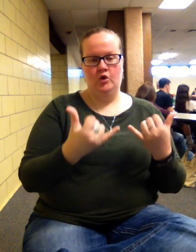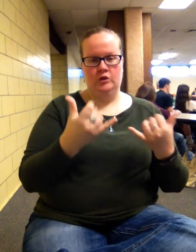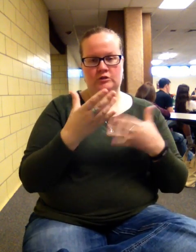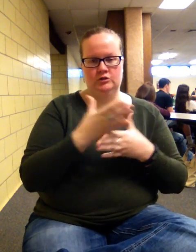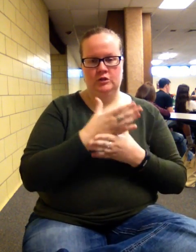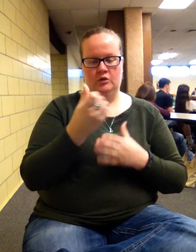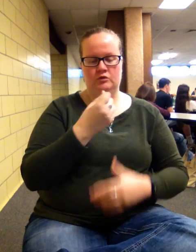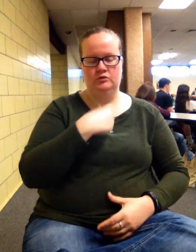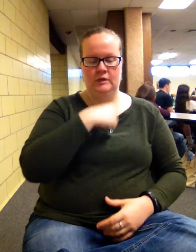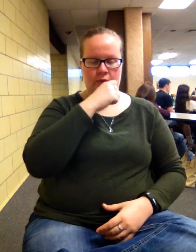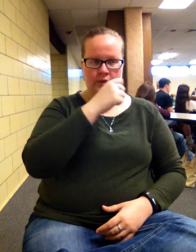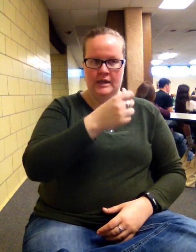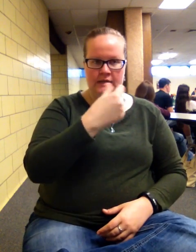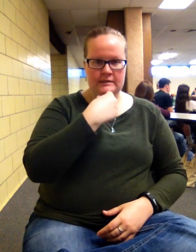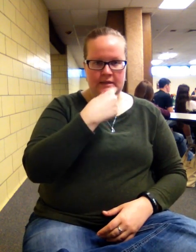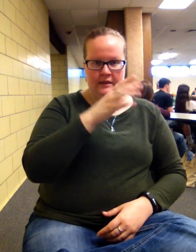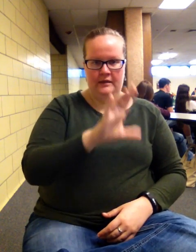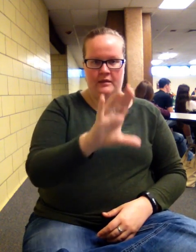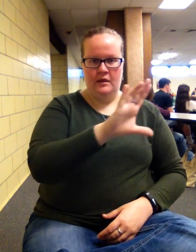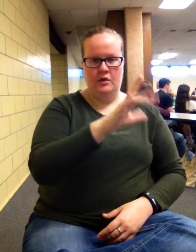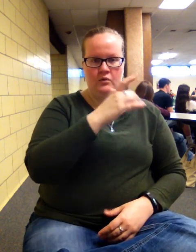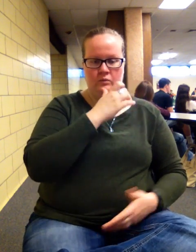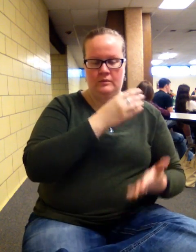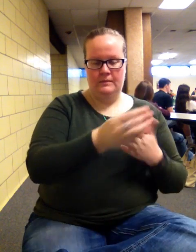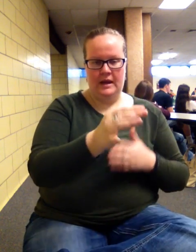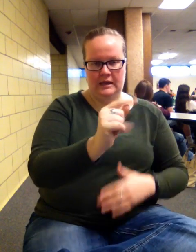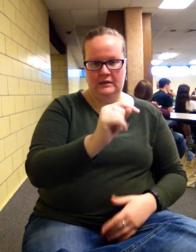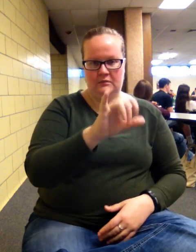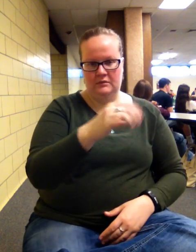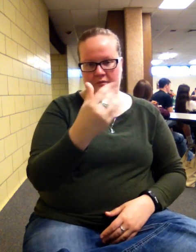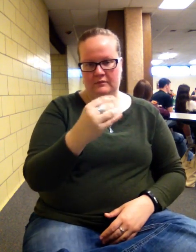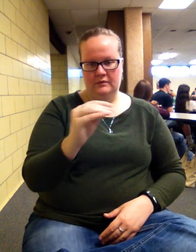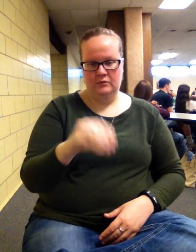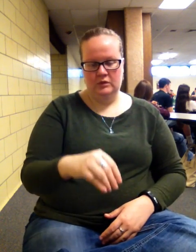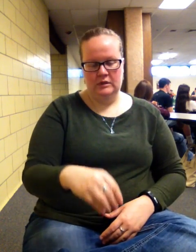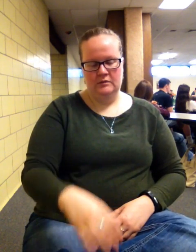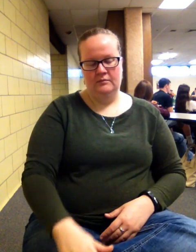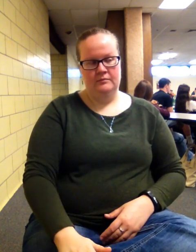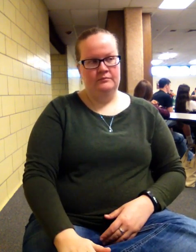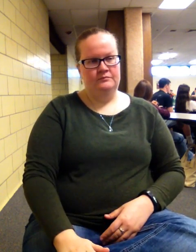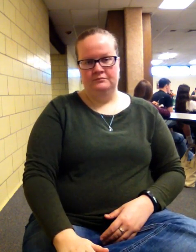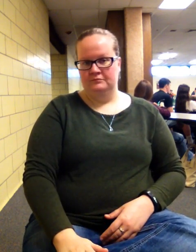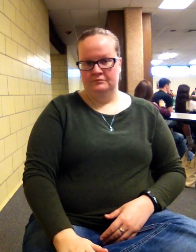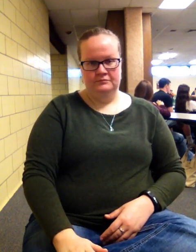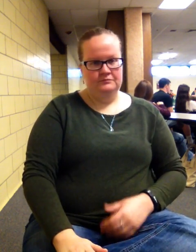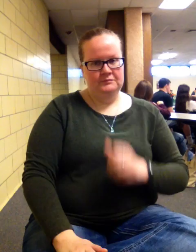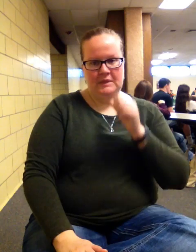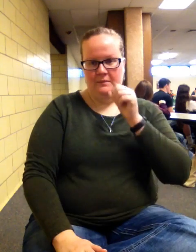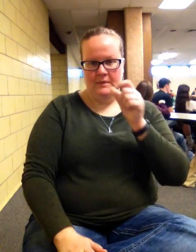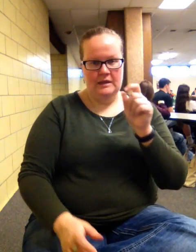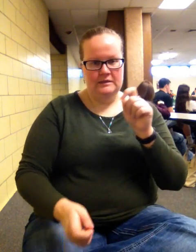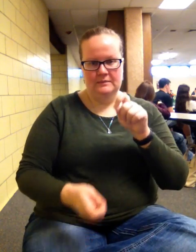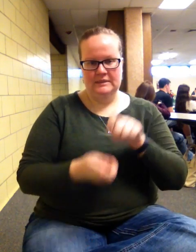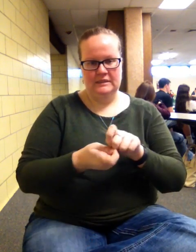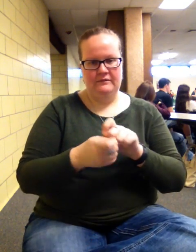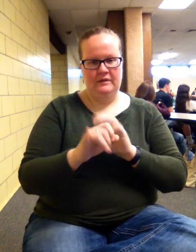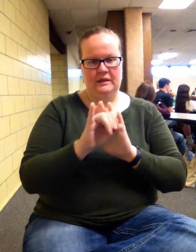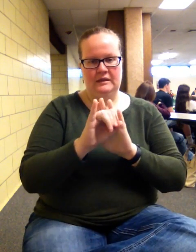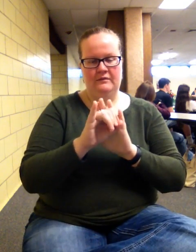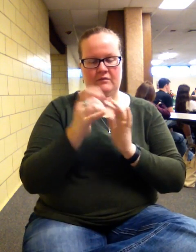okay, my current shareholders are really the ones buying this, so that's 15%. No, I'm not specifically identifying where that cash flow came from, so I'm just